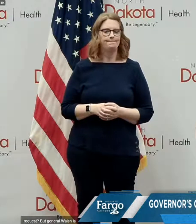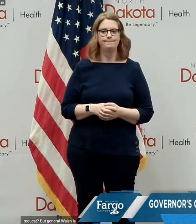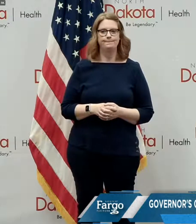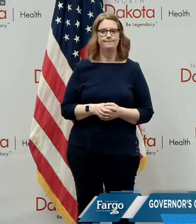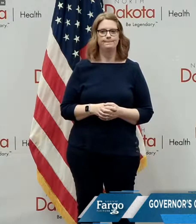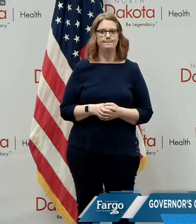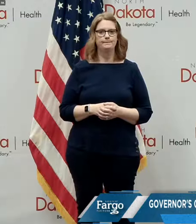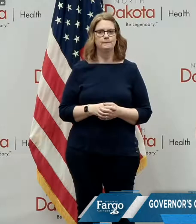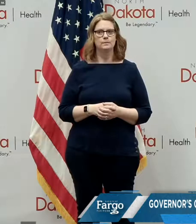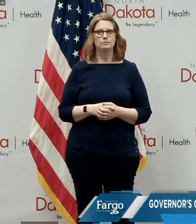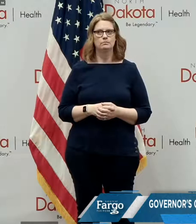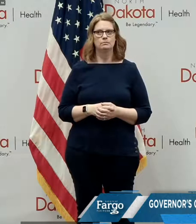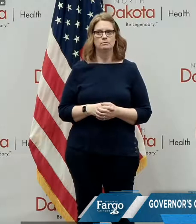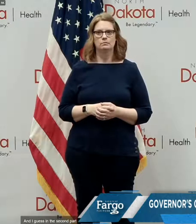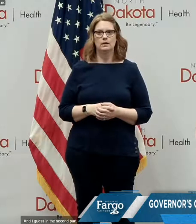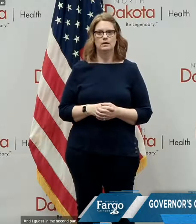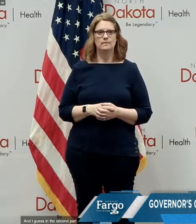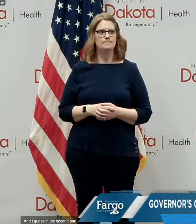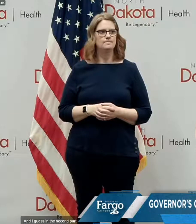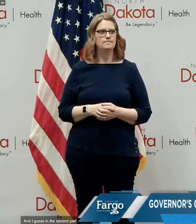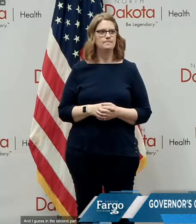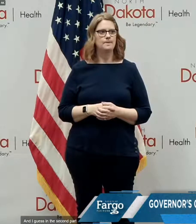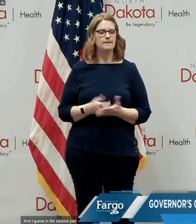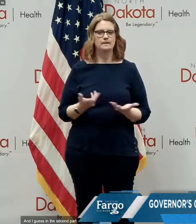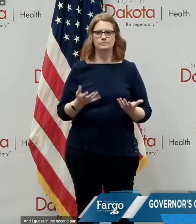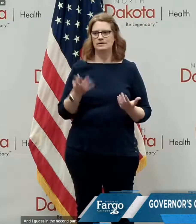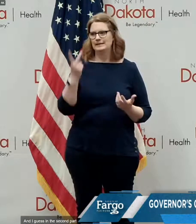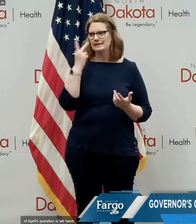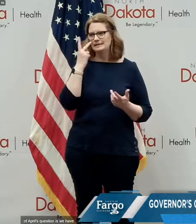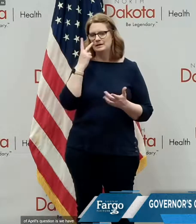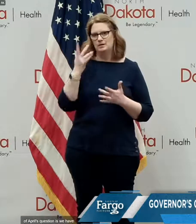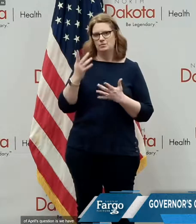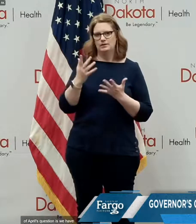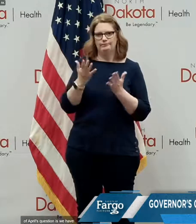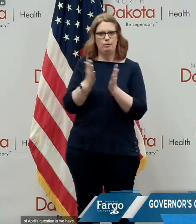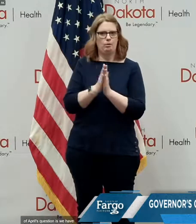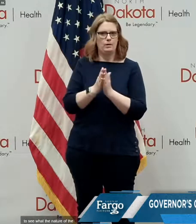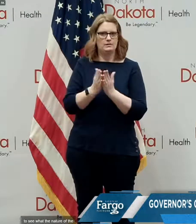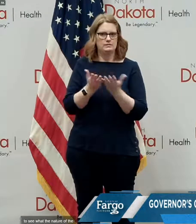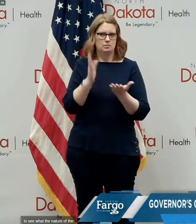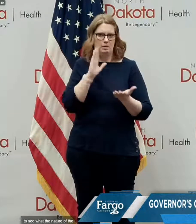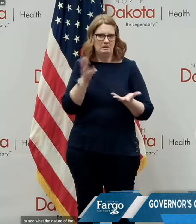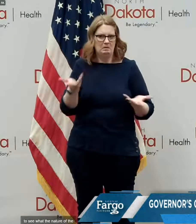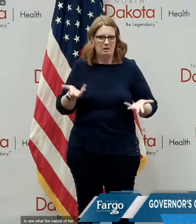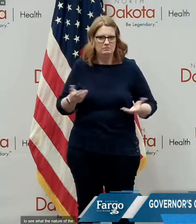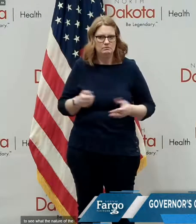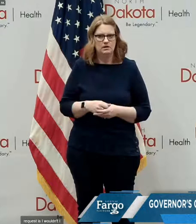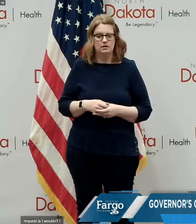And I guess in the second part of April's question is, we'd have to see what the nature of the request is. I wouldn't